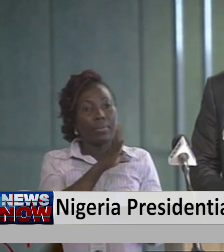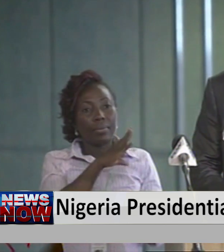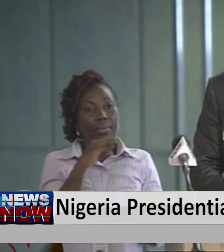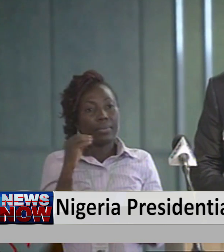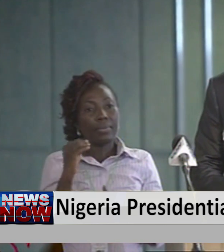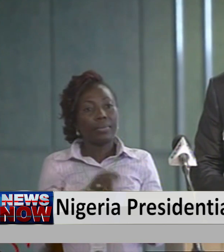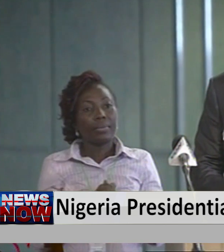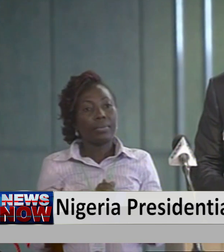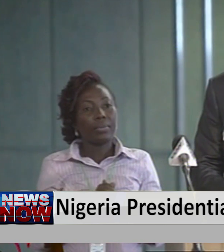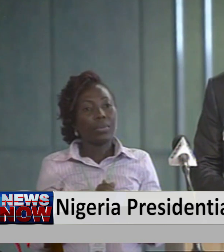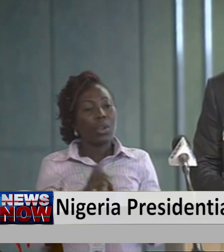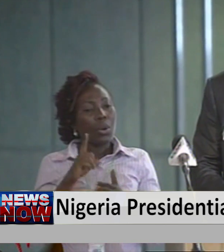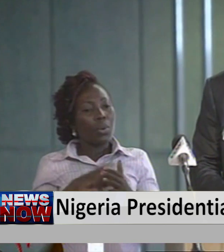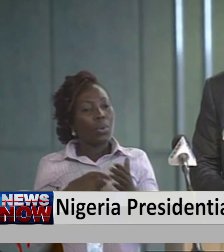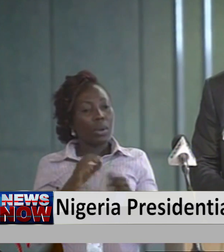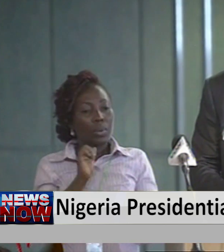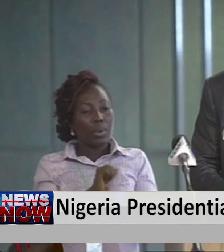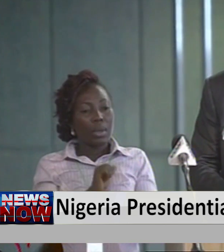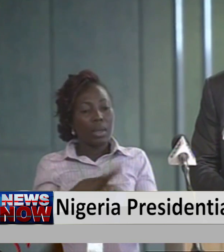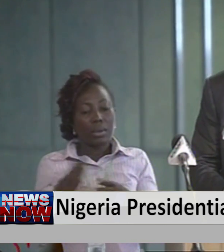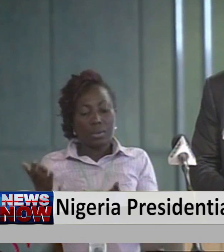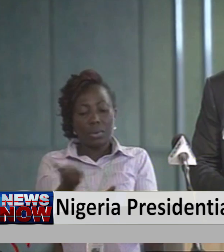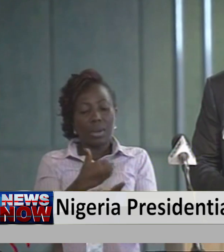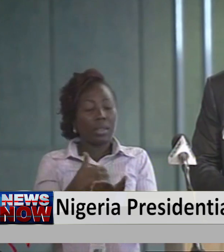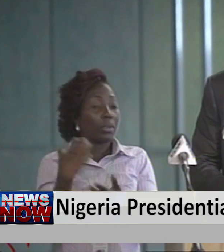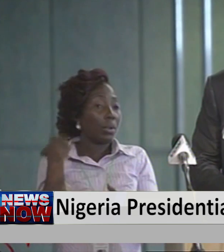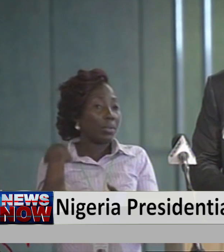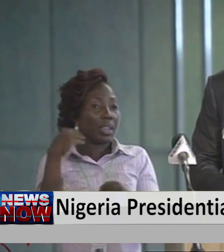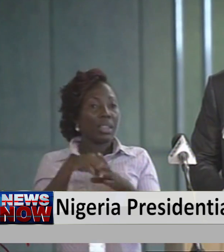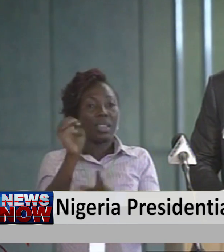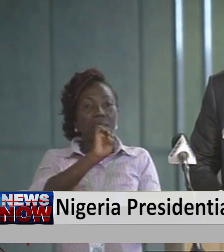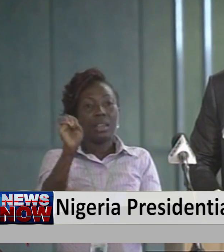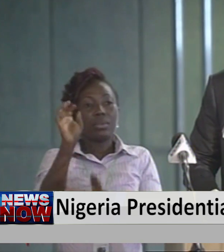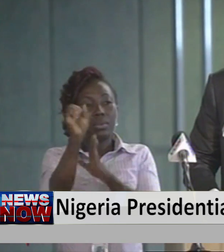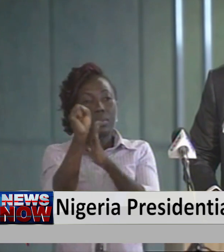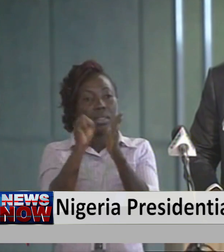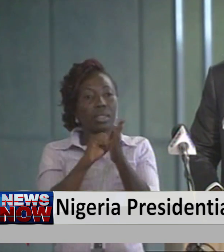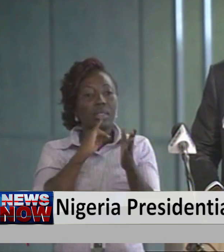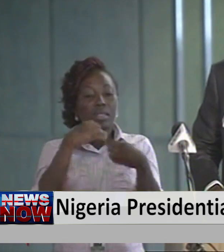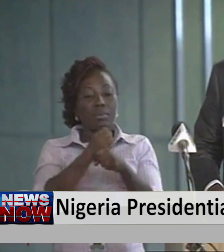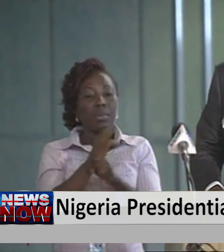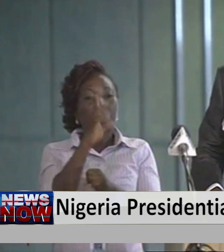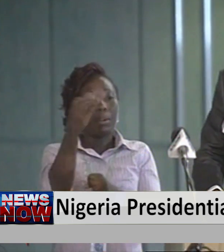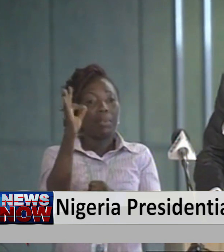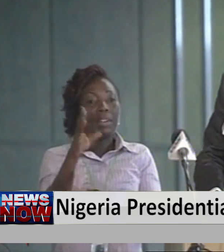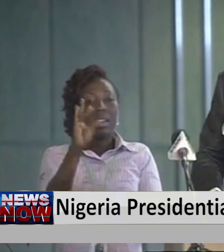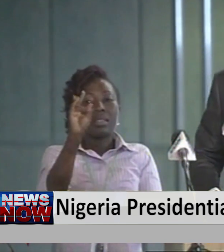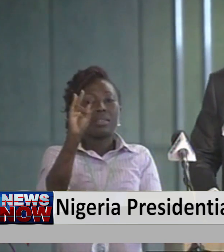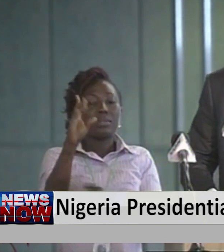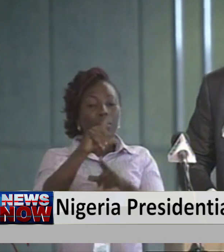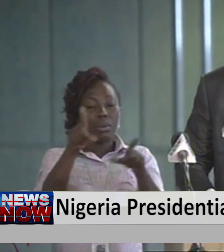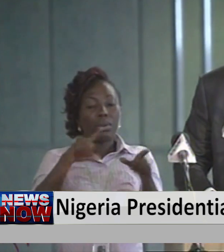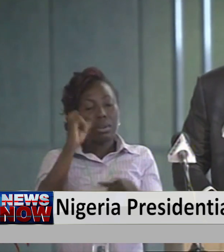I worked as collecting officer in Enugu State. Enugu State is made up of 17 local